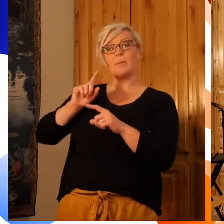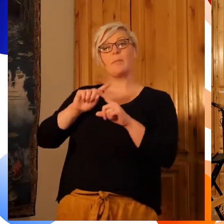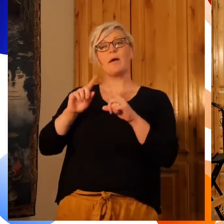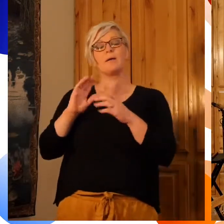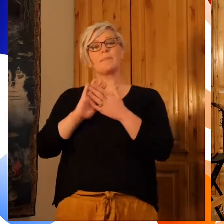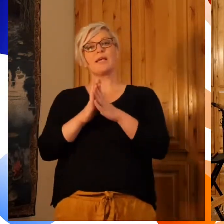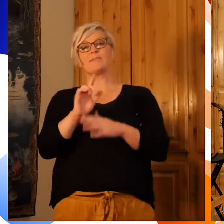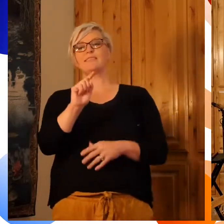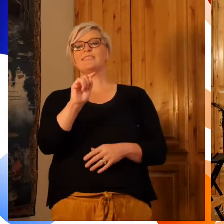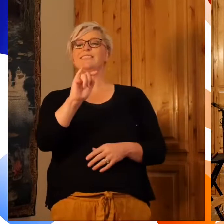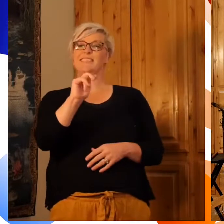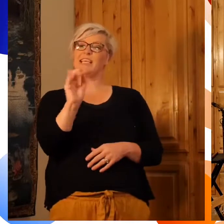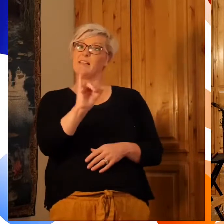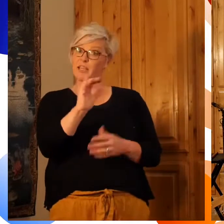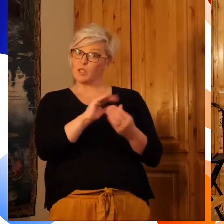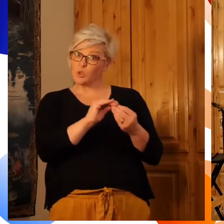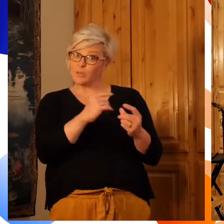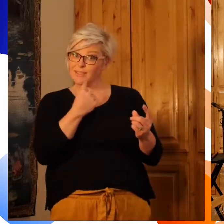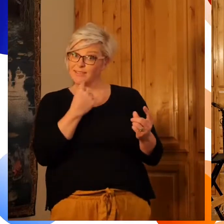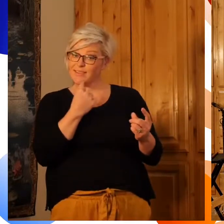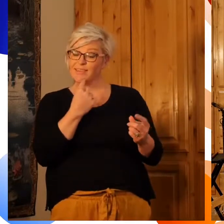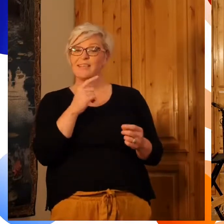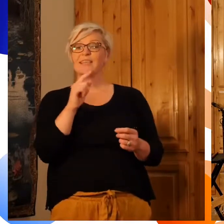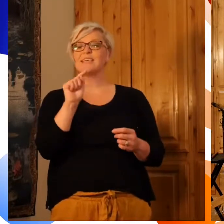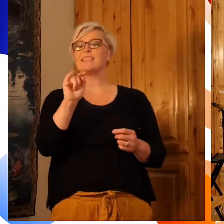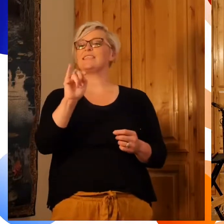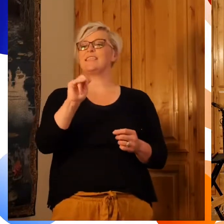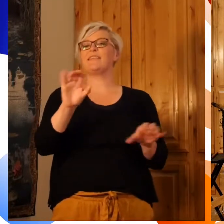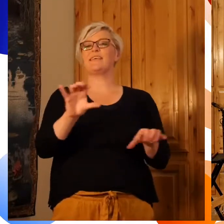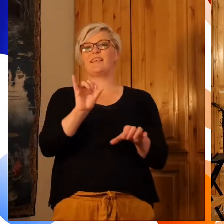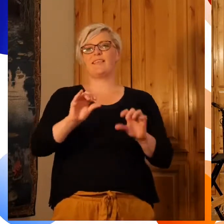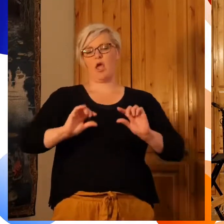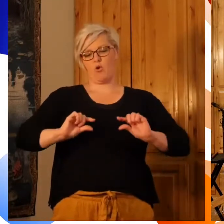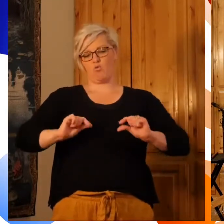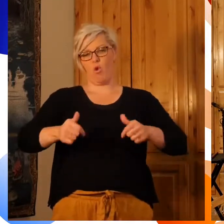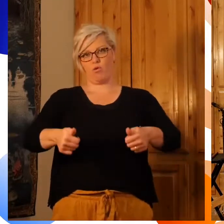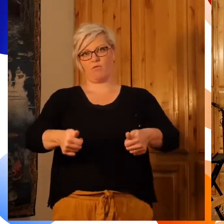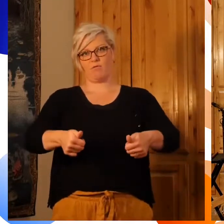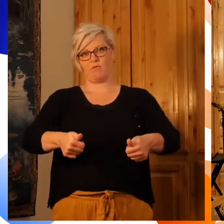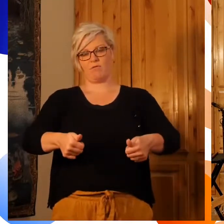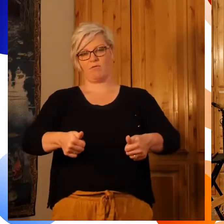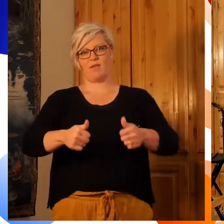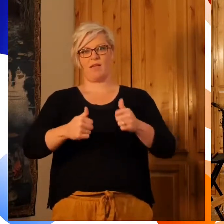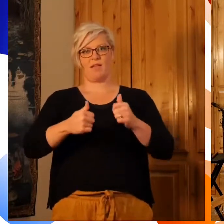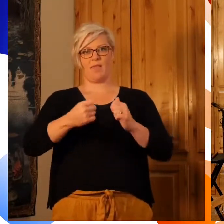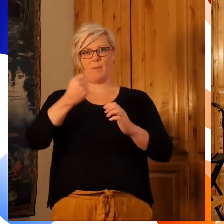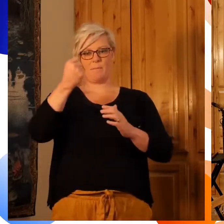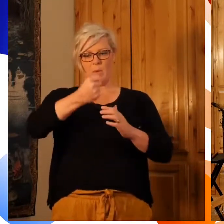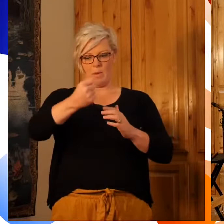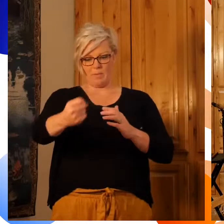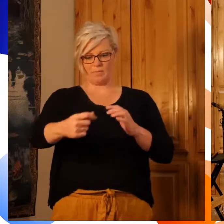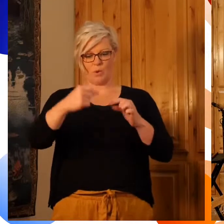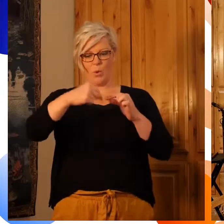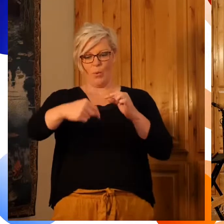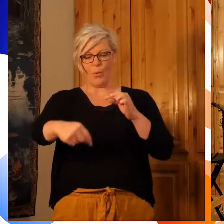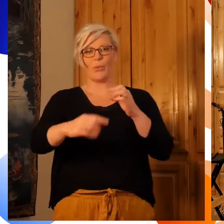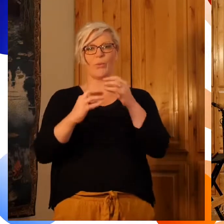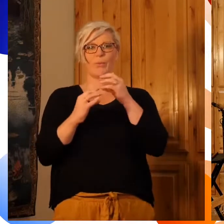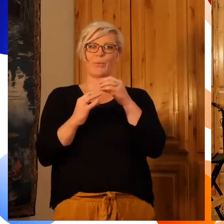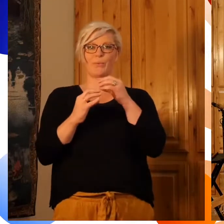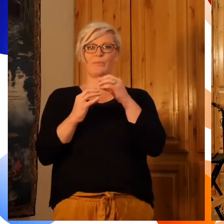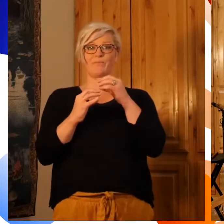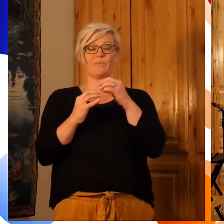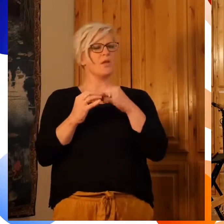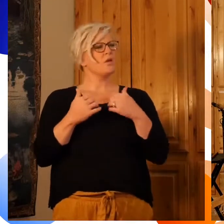in the story, was something they did right away. They'd roll them out of tin and punch holes in them. So have we got another